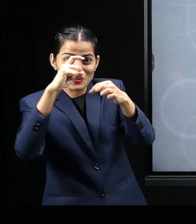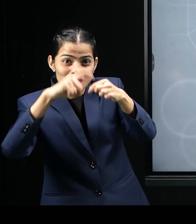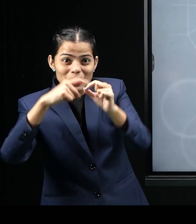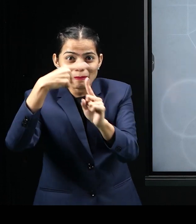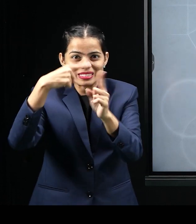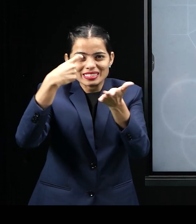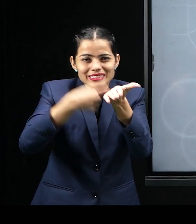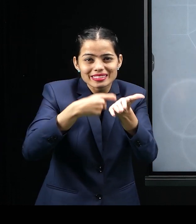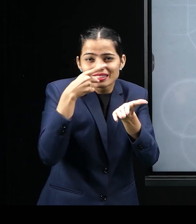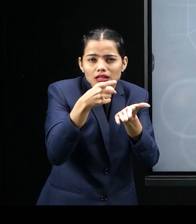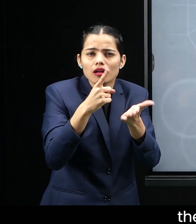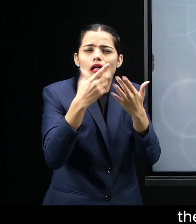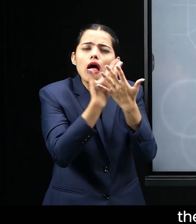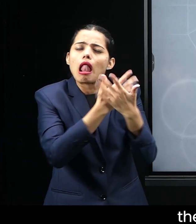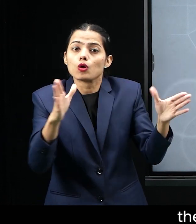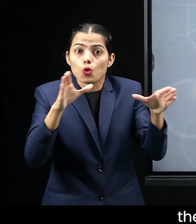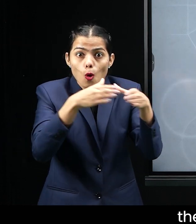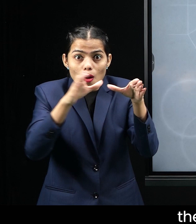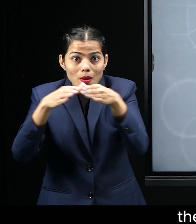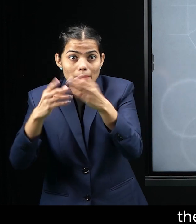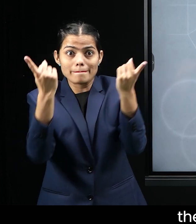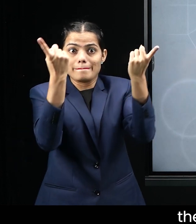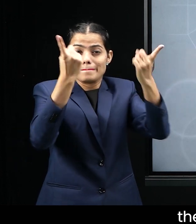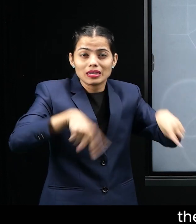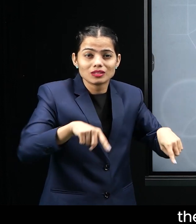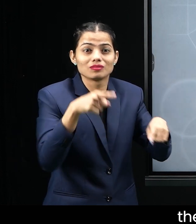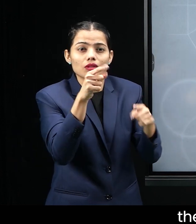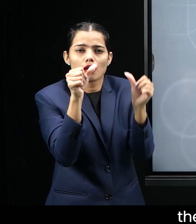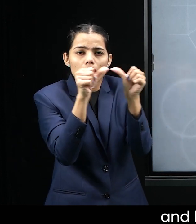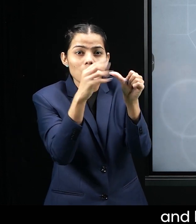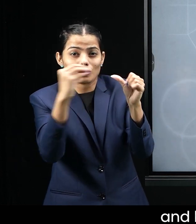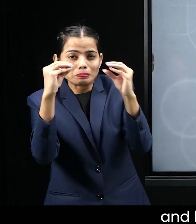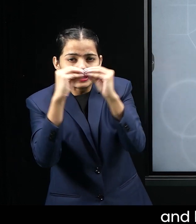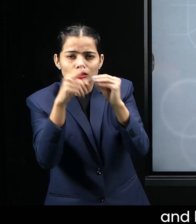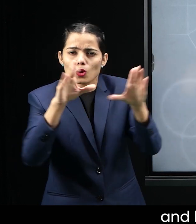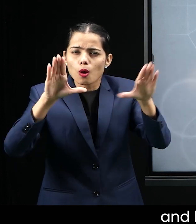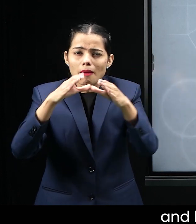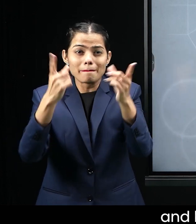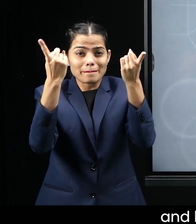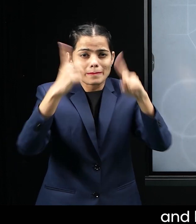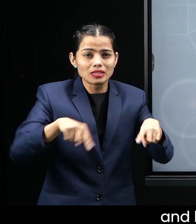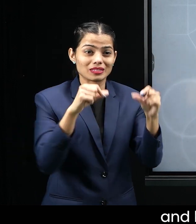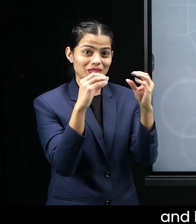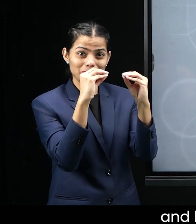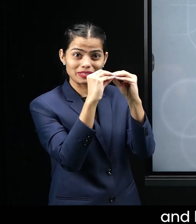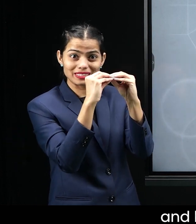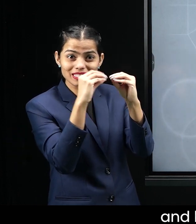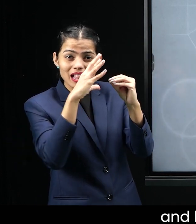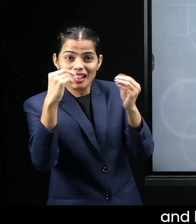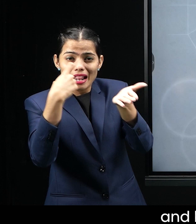plus R, then every common divisor of A and B is a common divisor of B and R